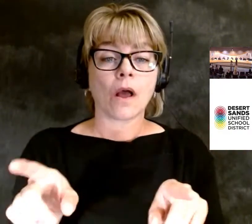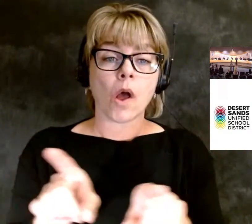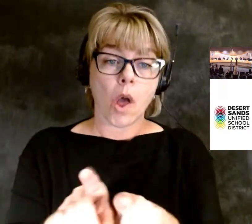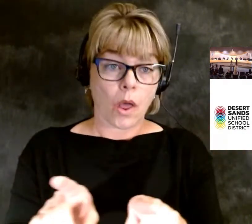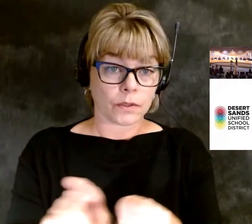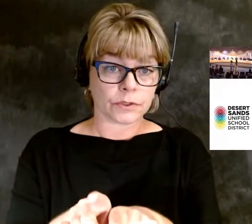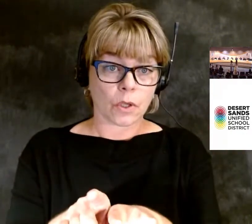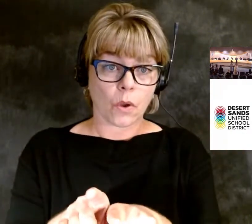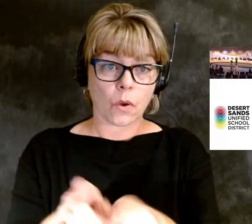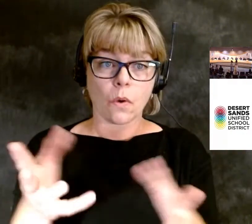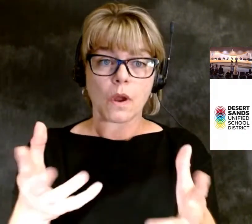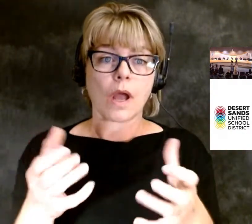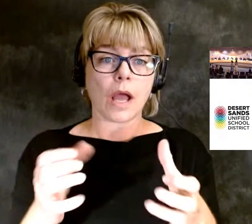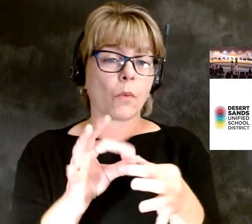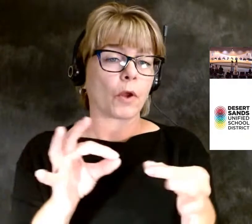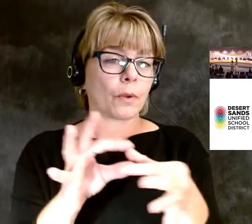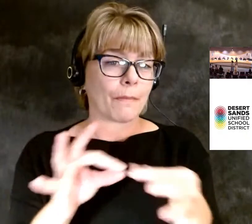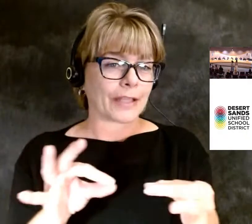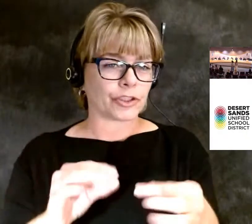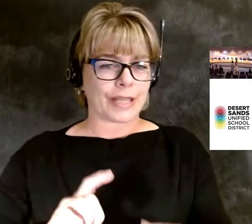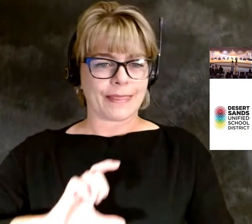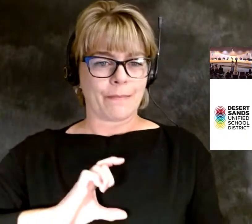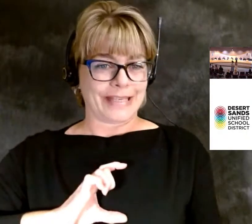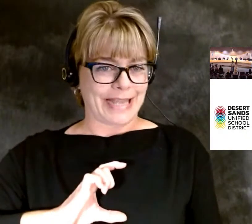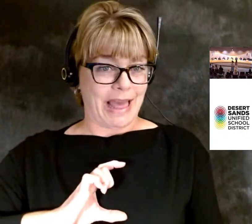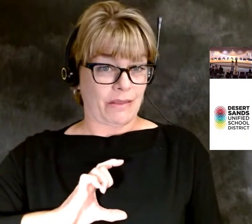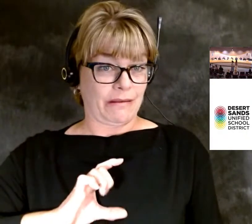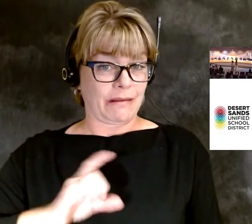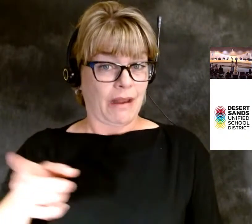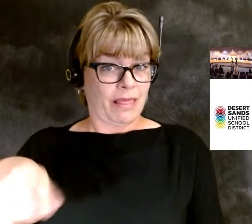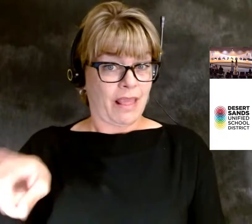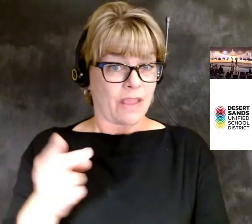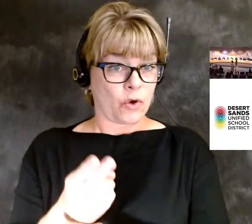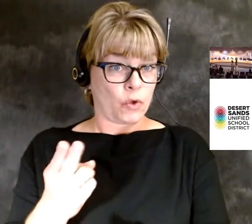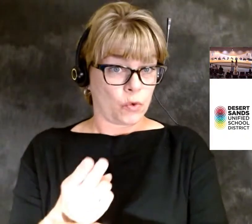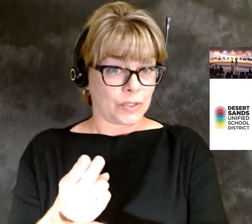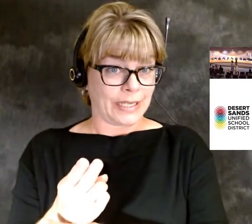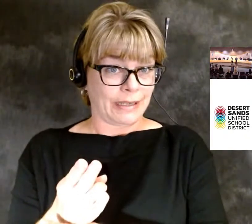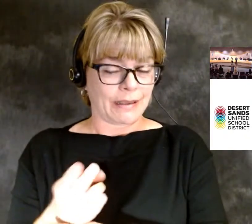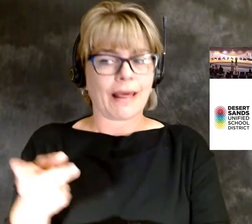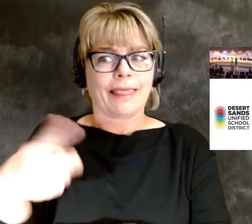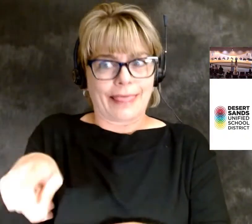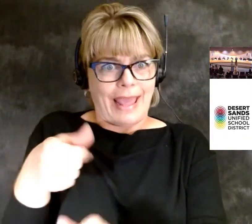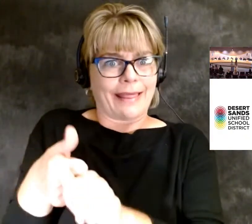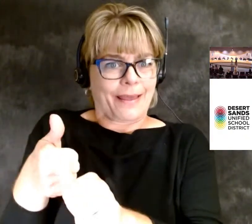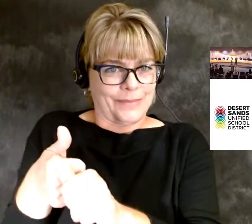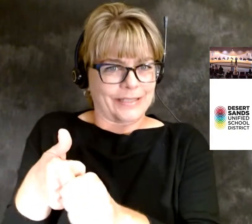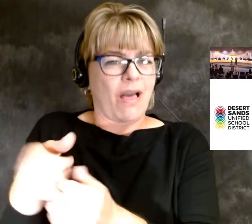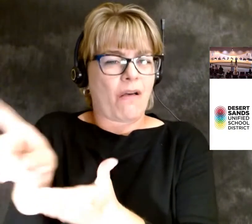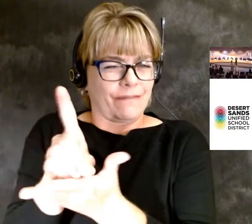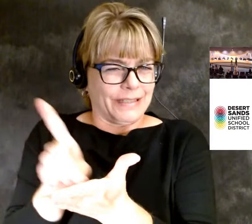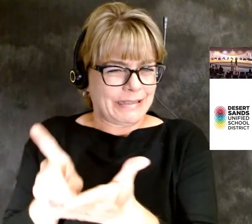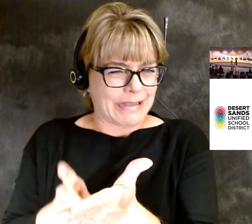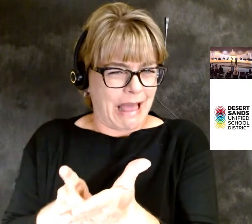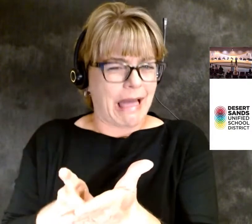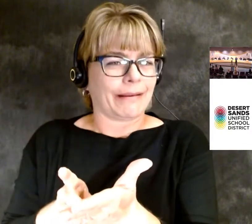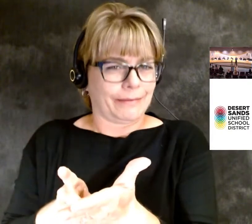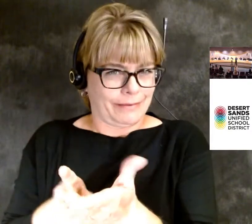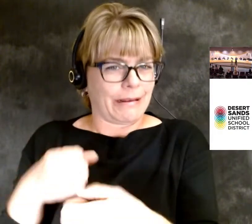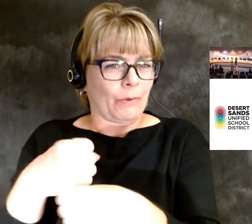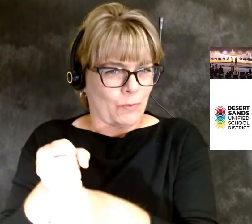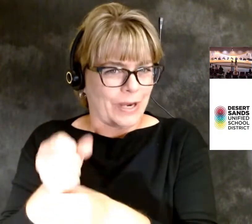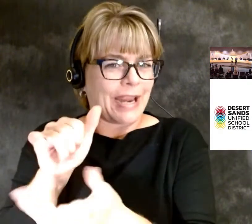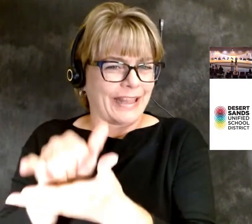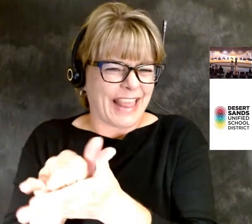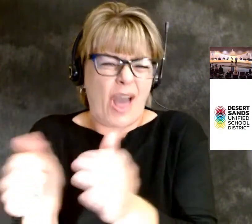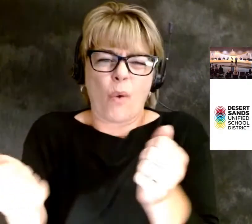I wanted to mention the medallion they're wearing was designed by them and the counselors together. So it really represents